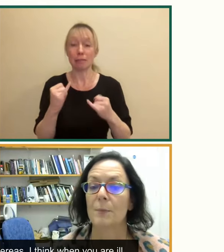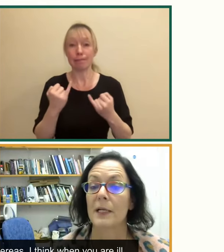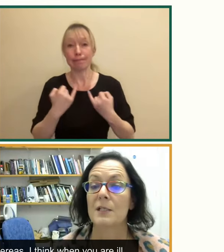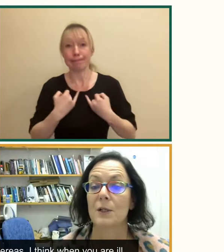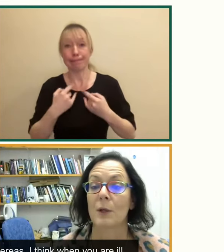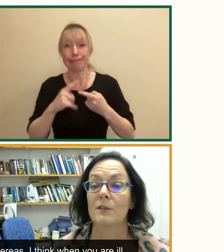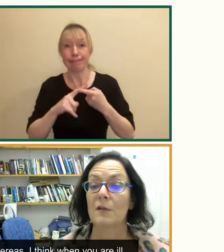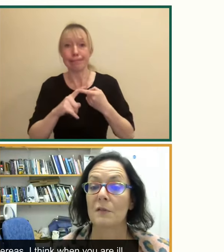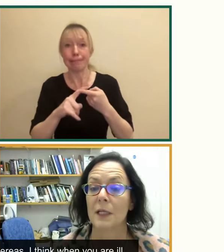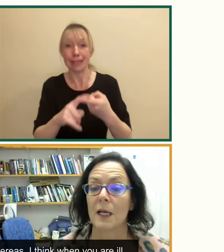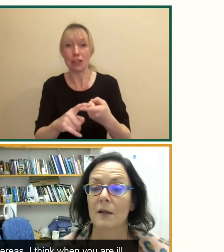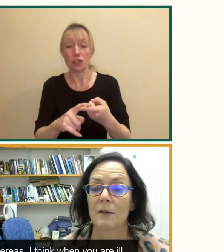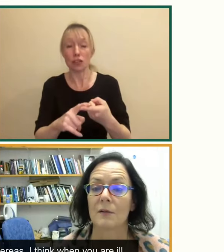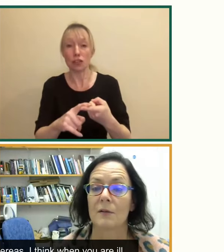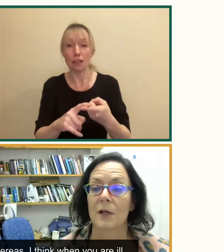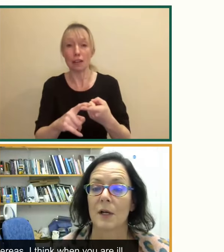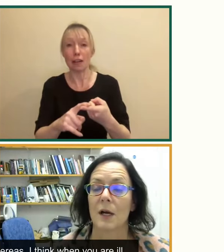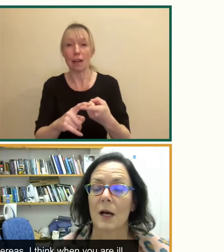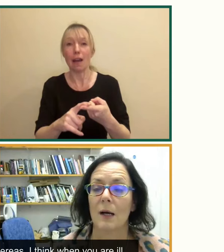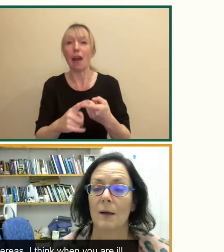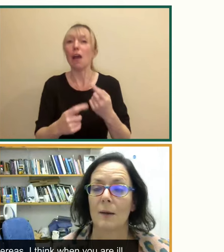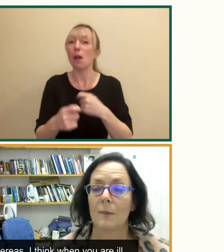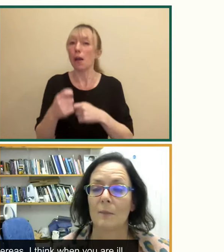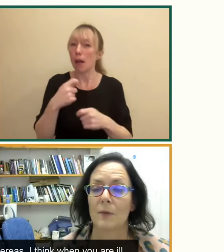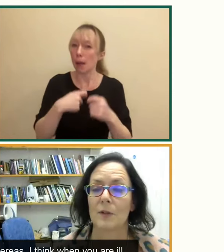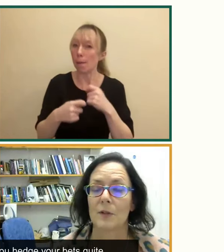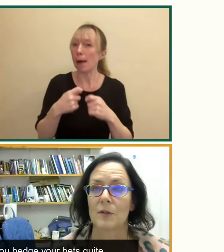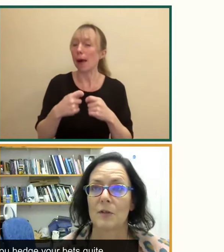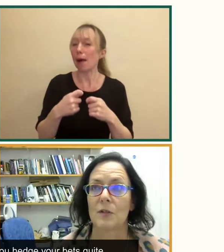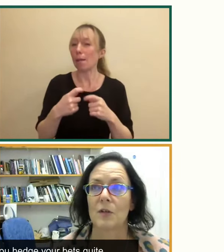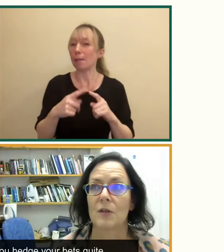you hedge your bets quite differently.